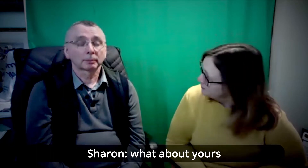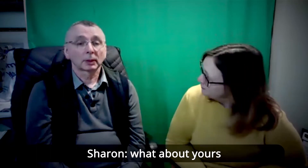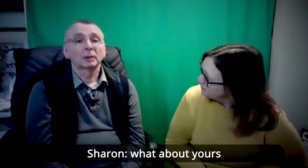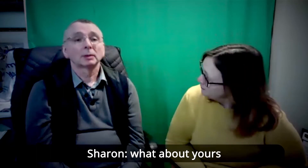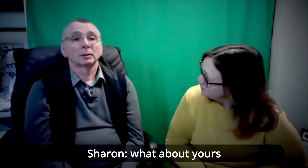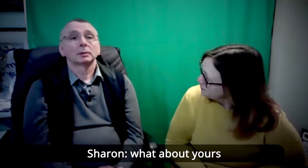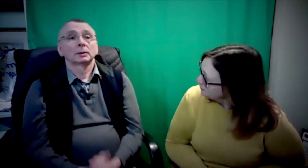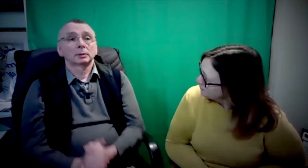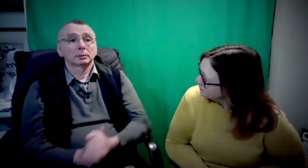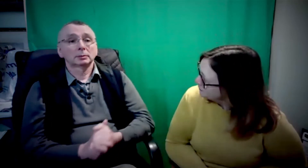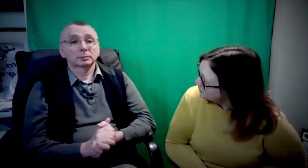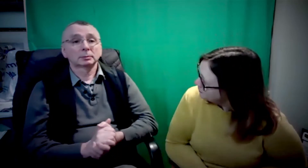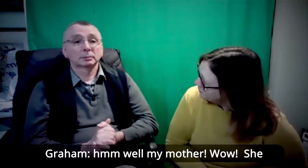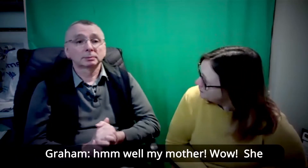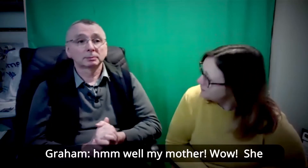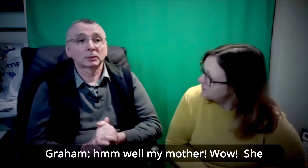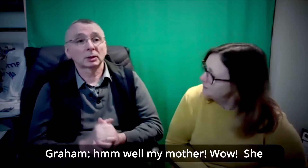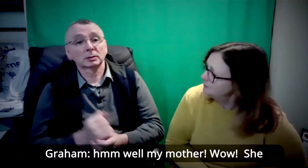About